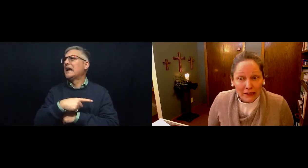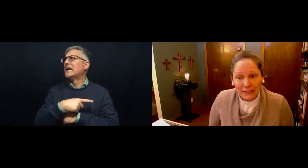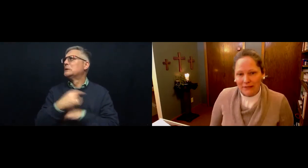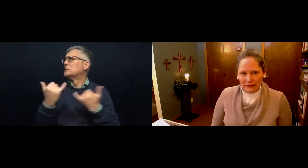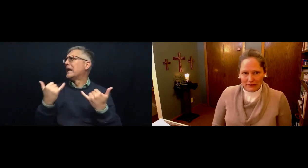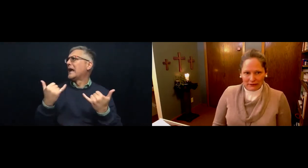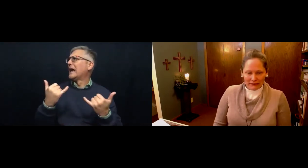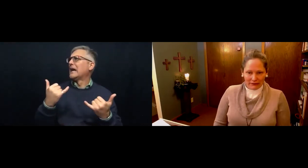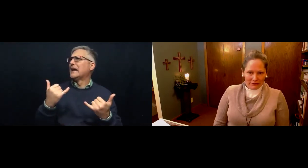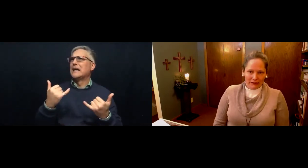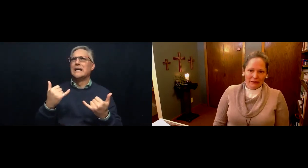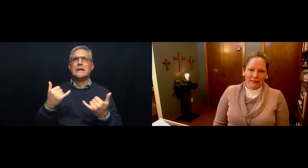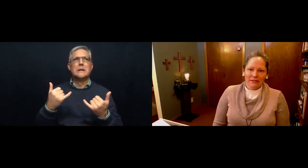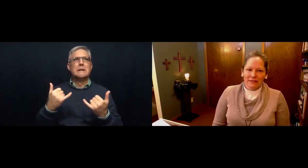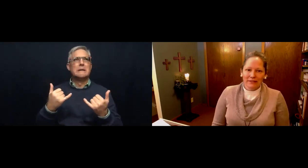it is.